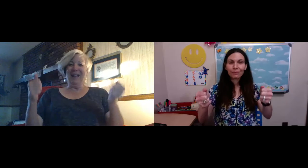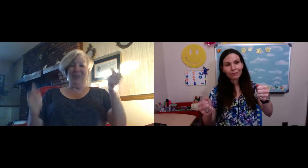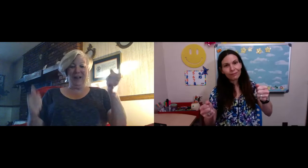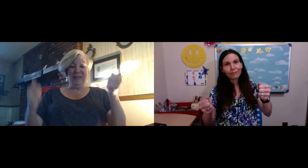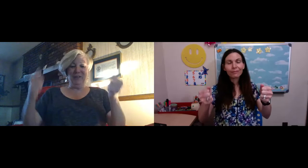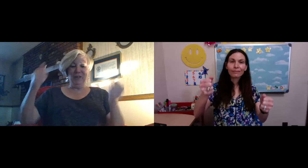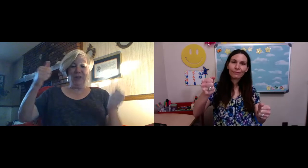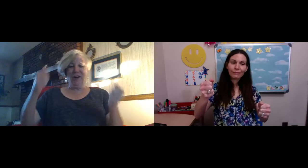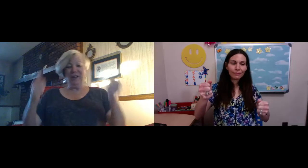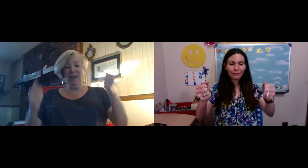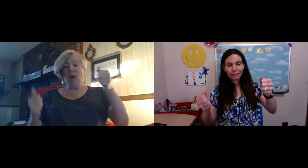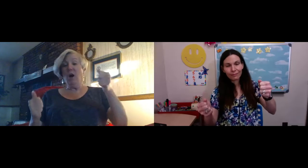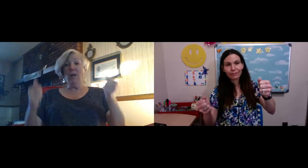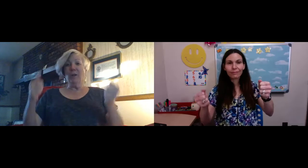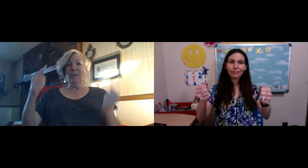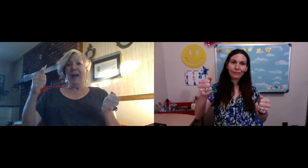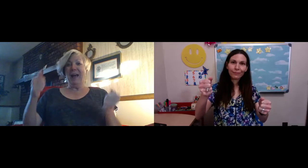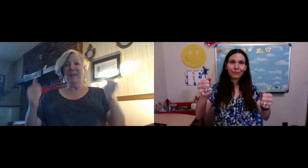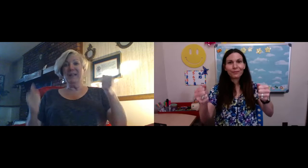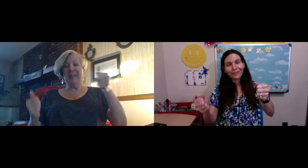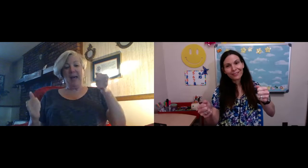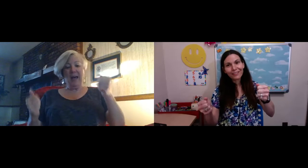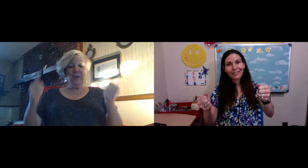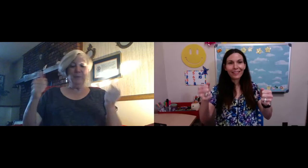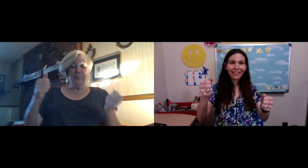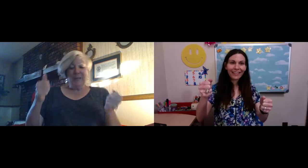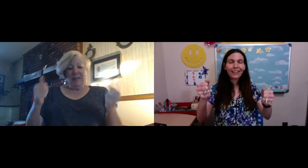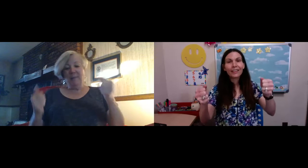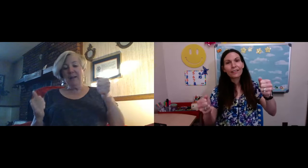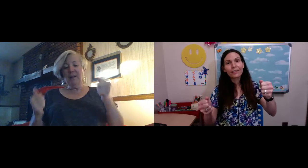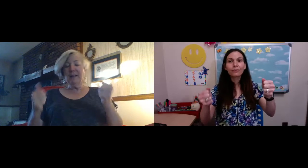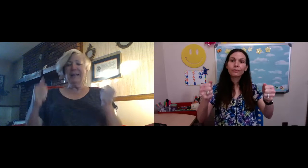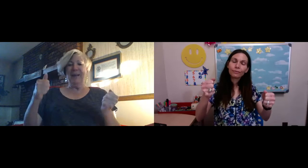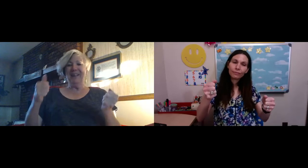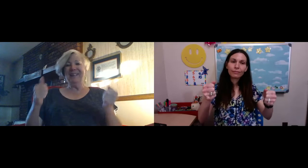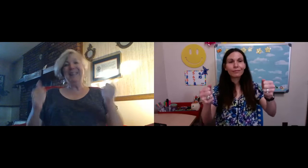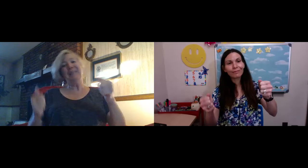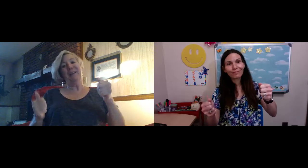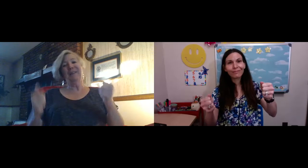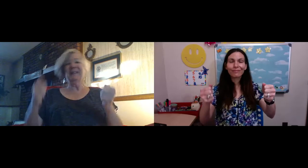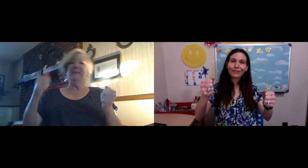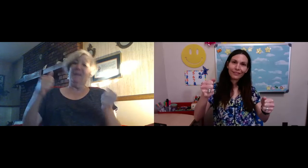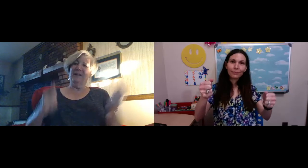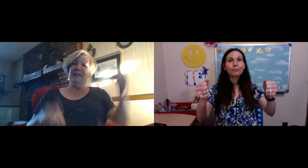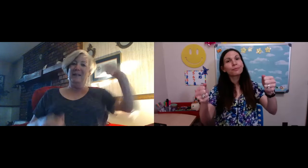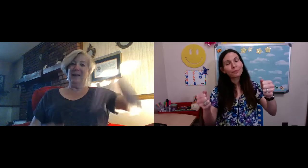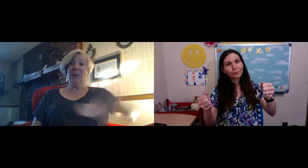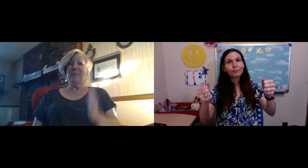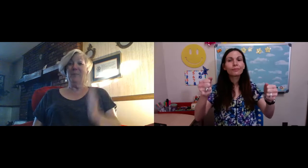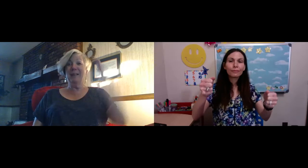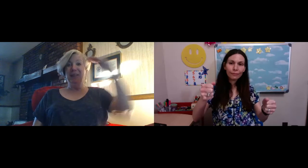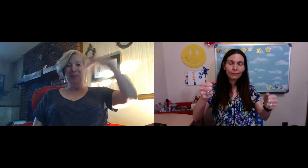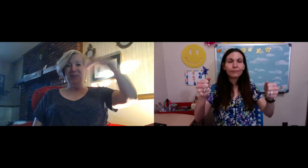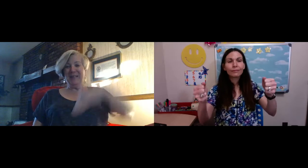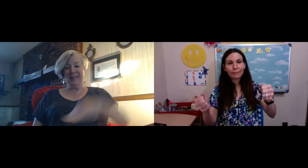drive, drive your car all around the town. Merrily, merrily, merrily, merrily, up